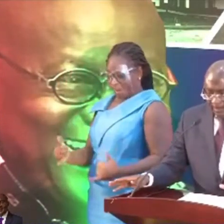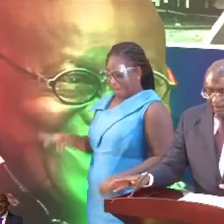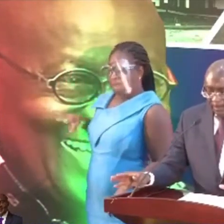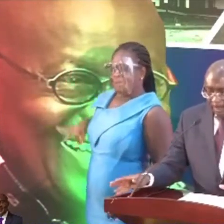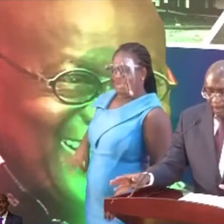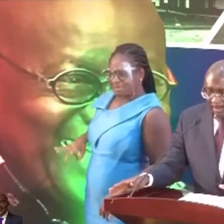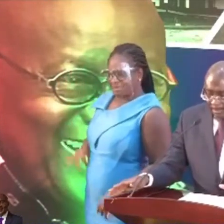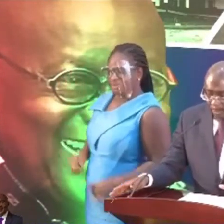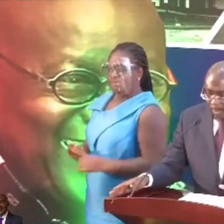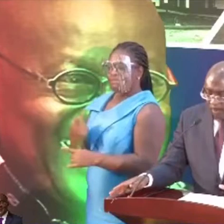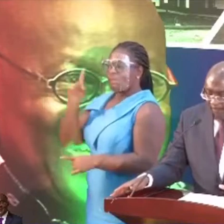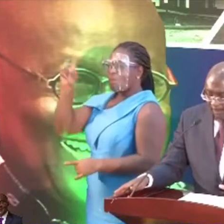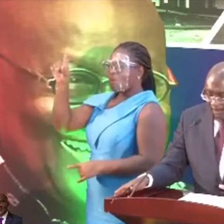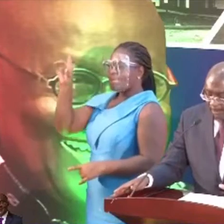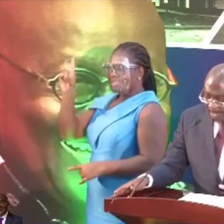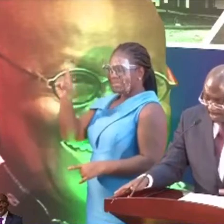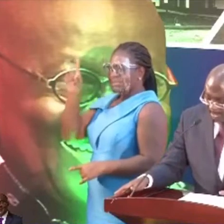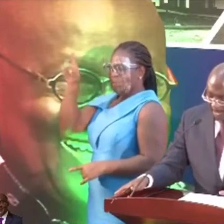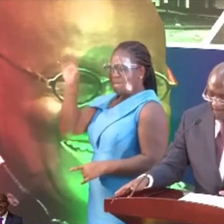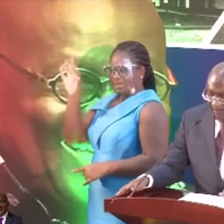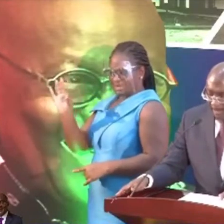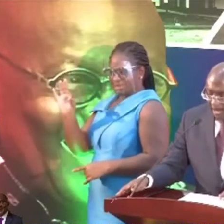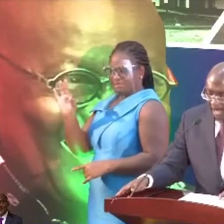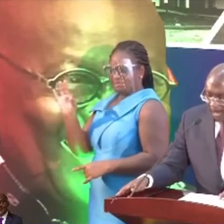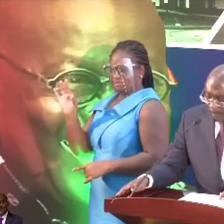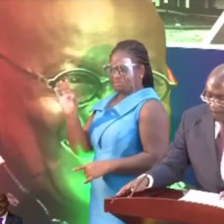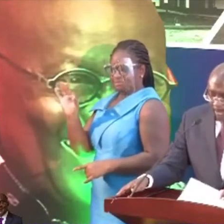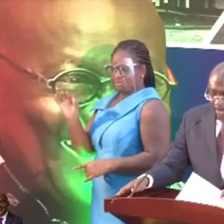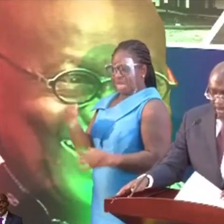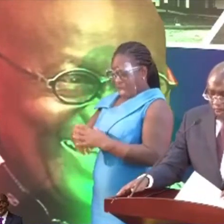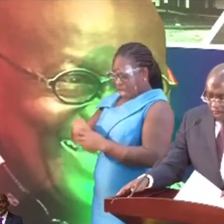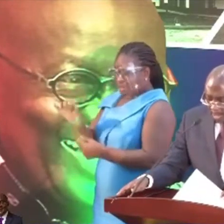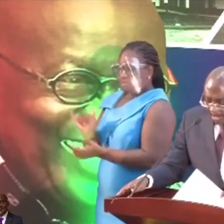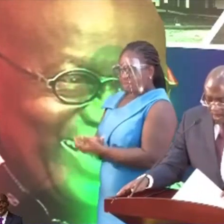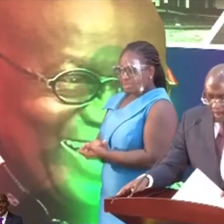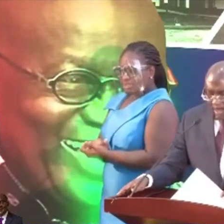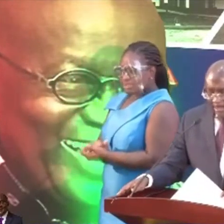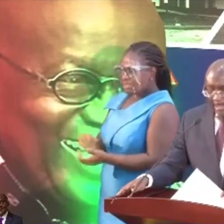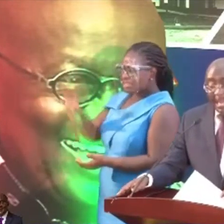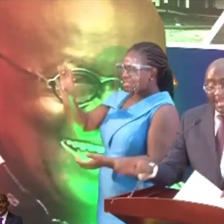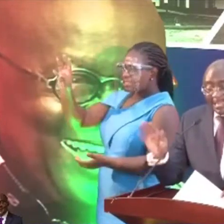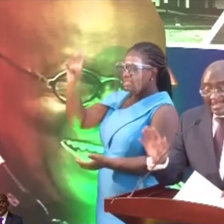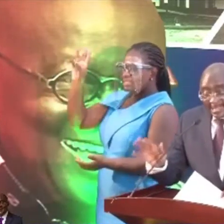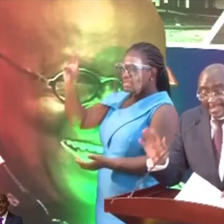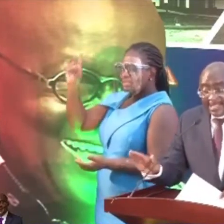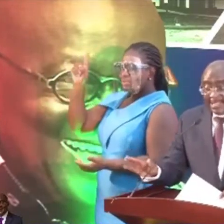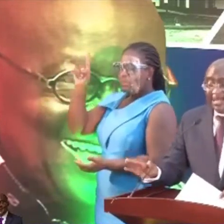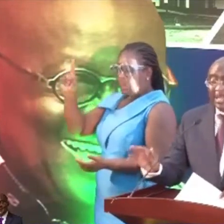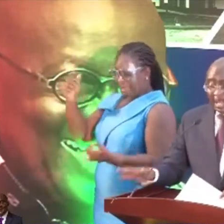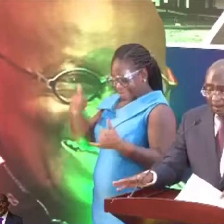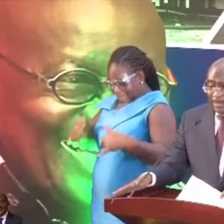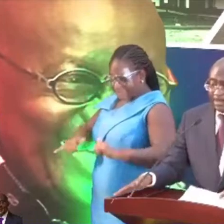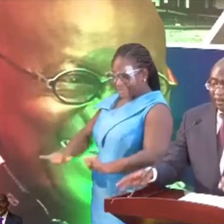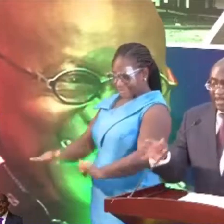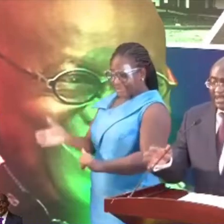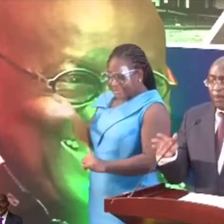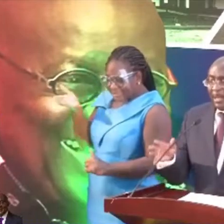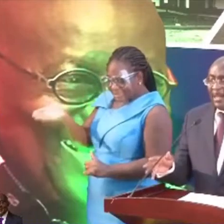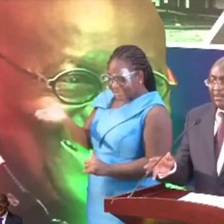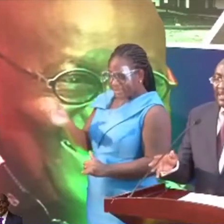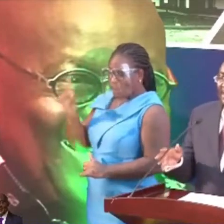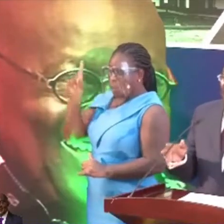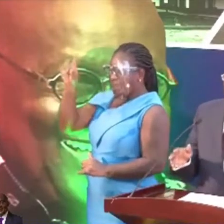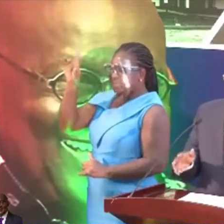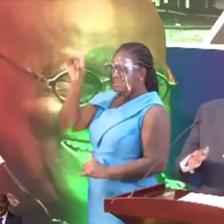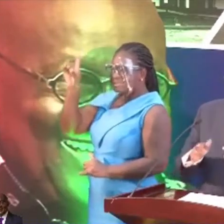benefiting from the One District, One Factory initiative, out of which 61 are existing companies. The